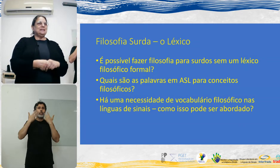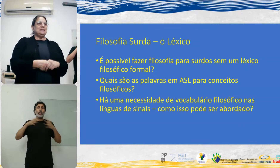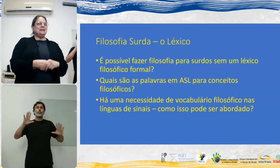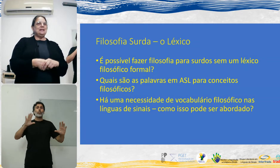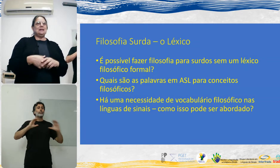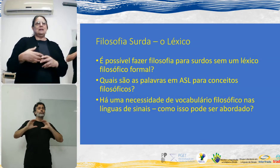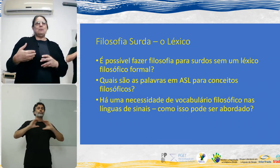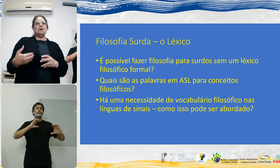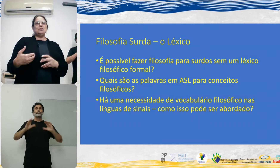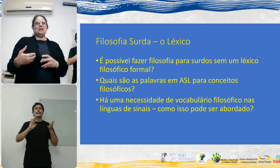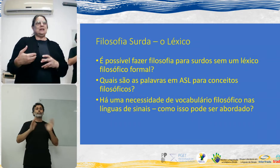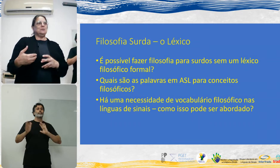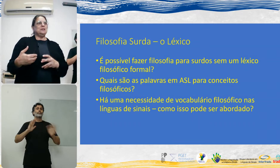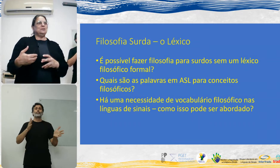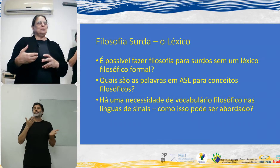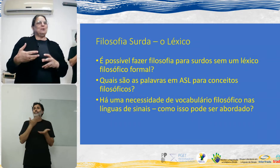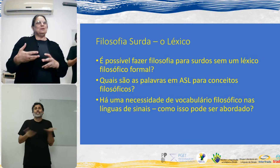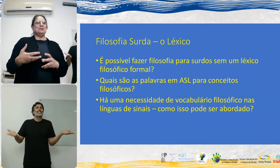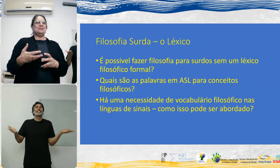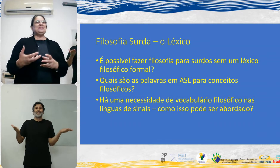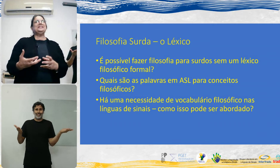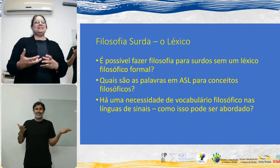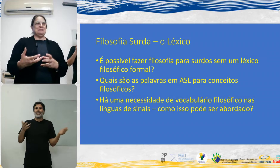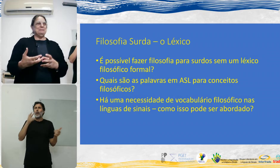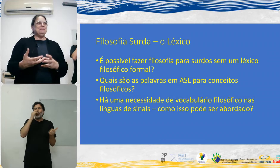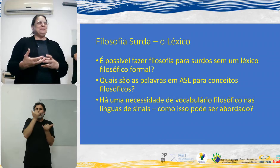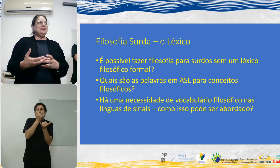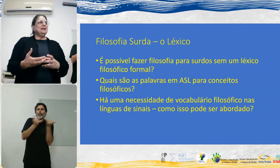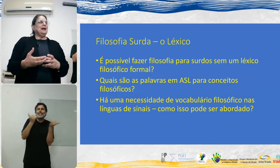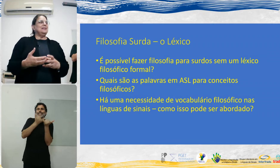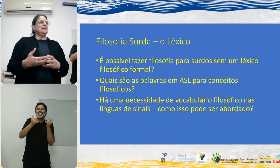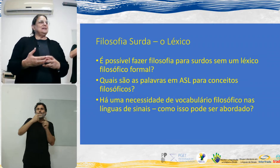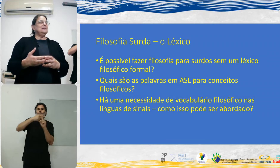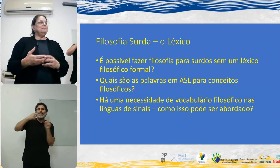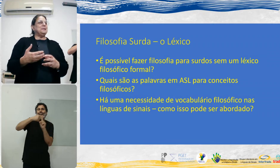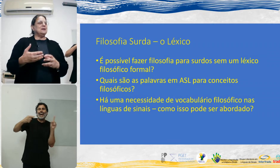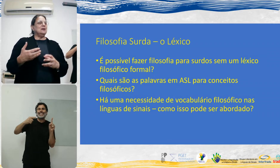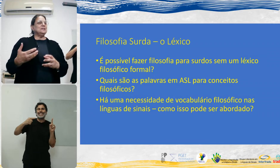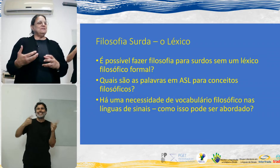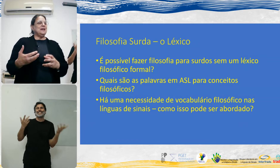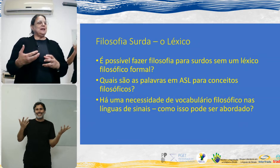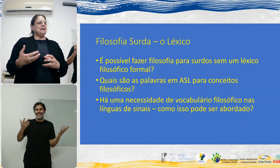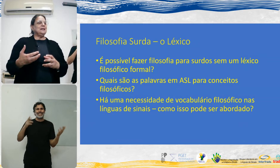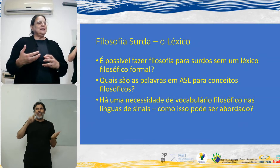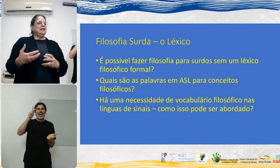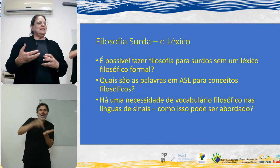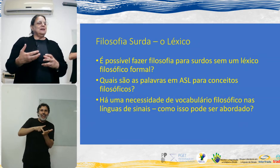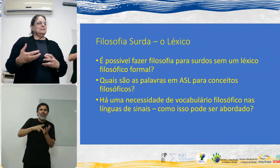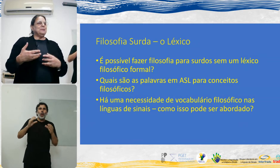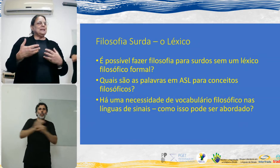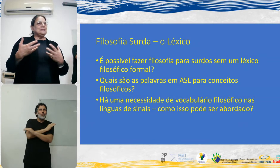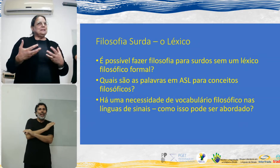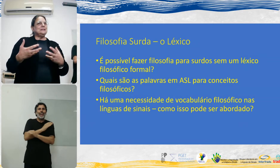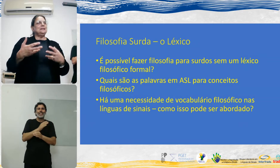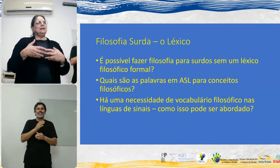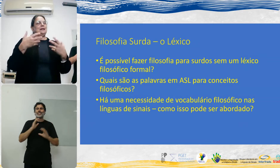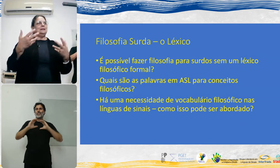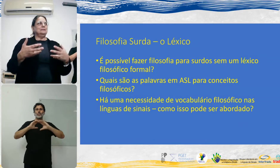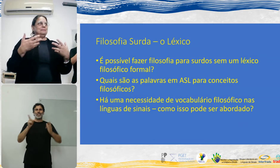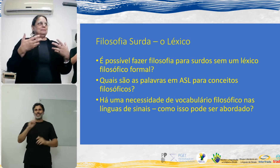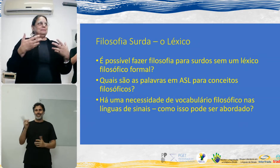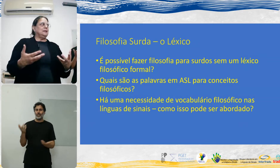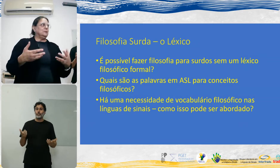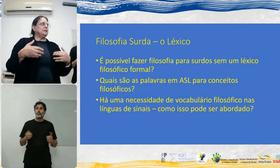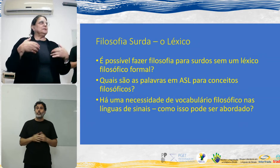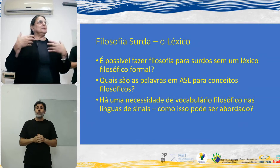and instead they got a partial language or a partial system. And because of that, the plasticity,